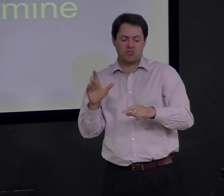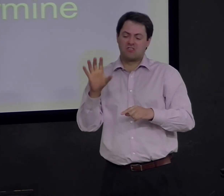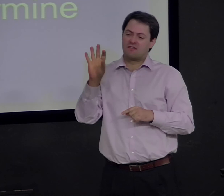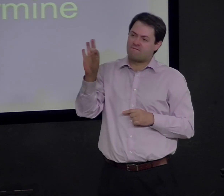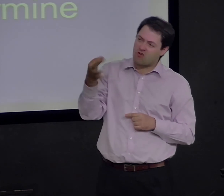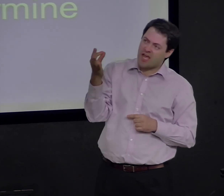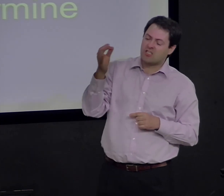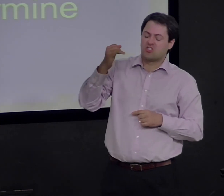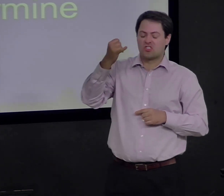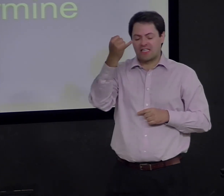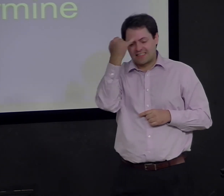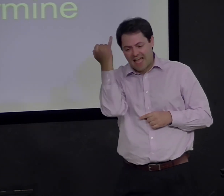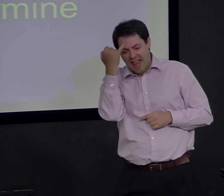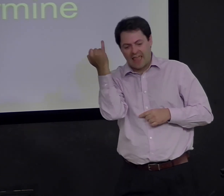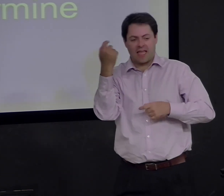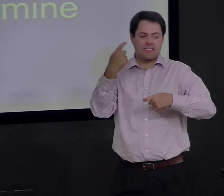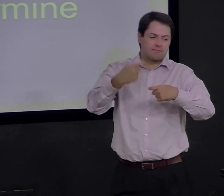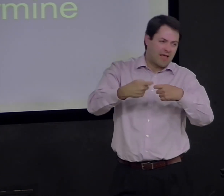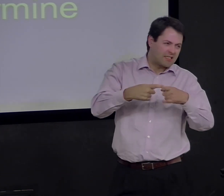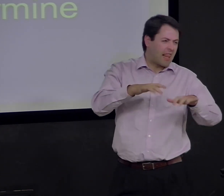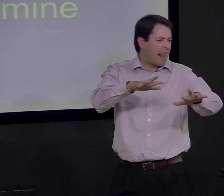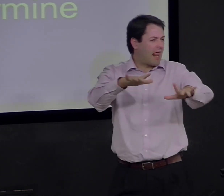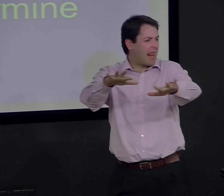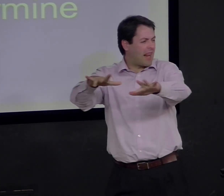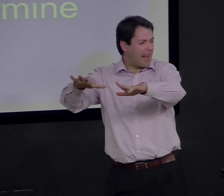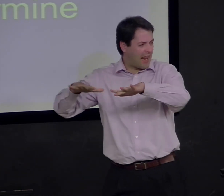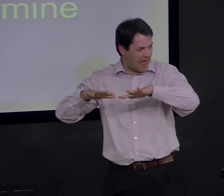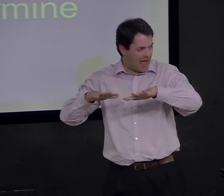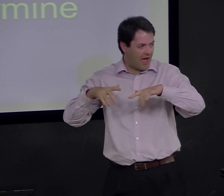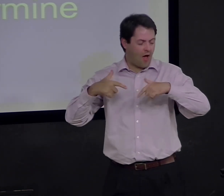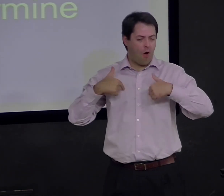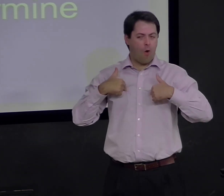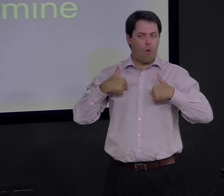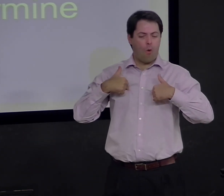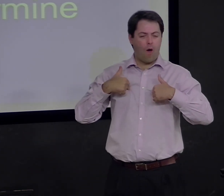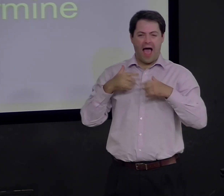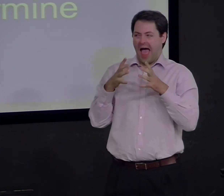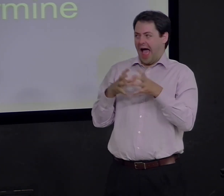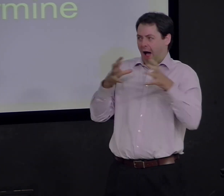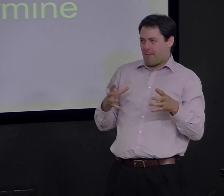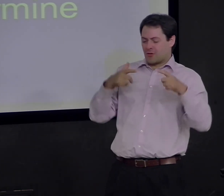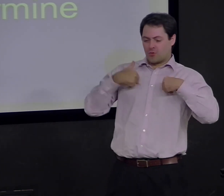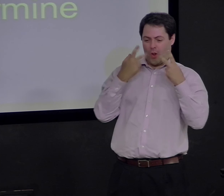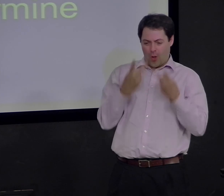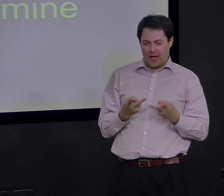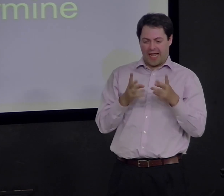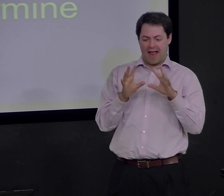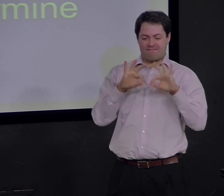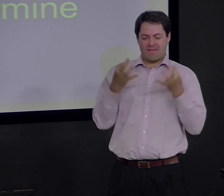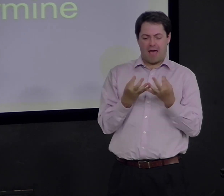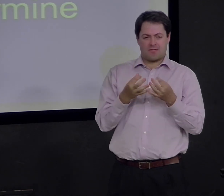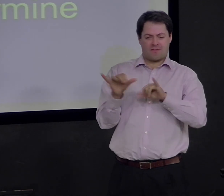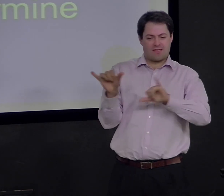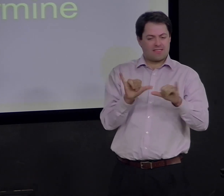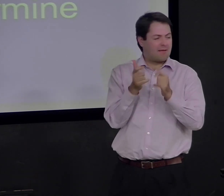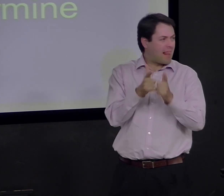romantic sign languages, so for example, French, Italian, I wonder if I'm more adept to learning